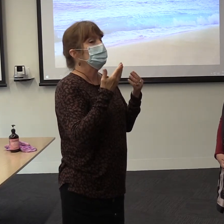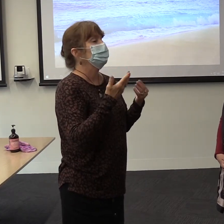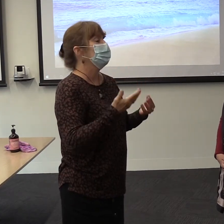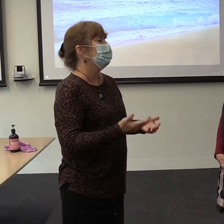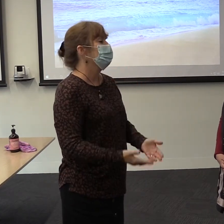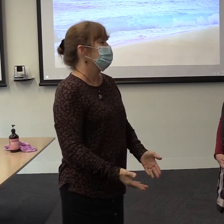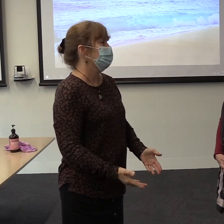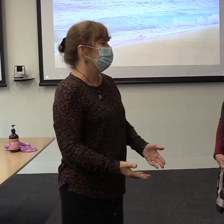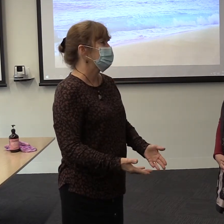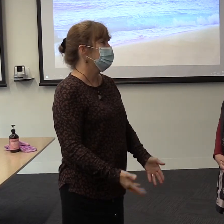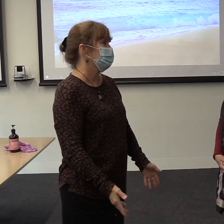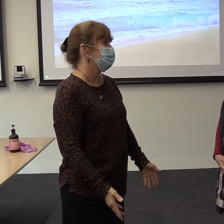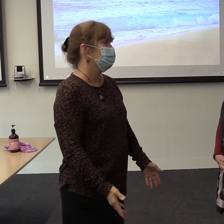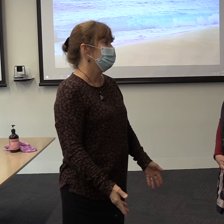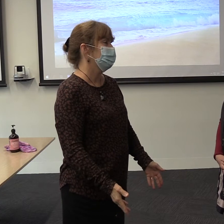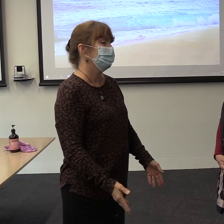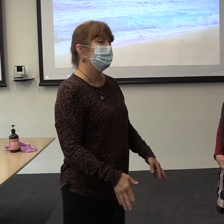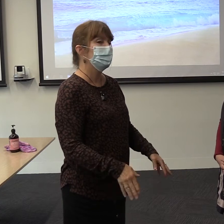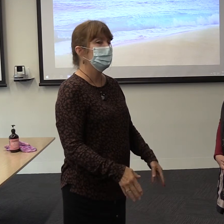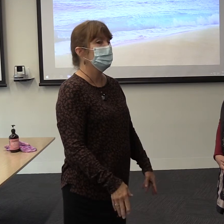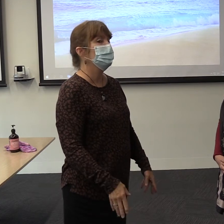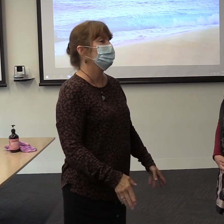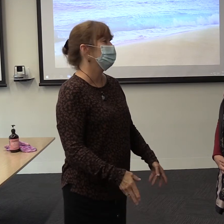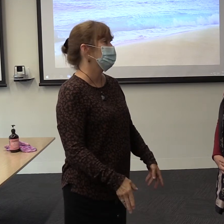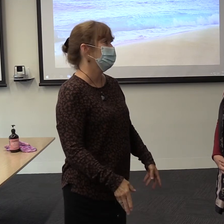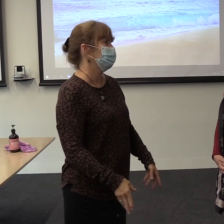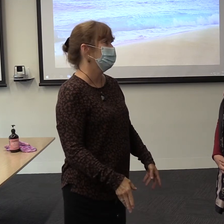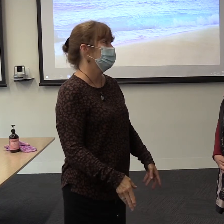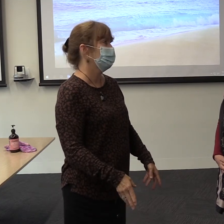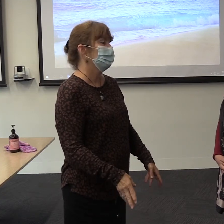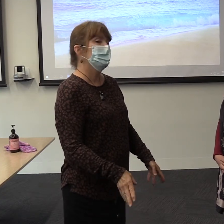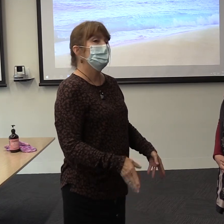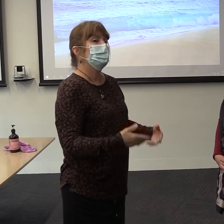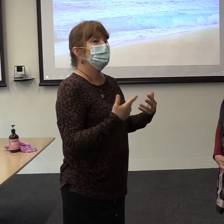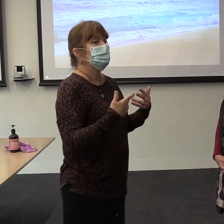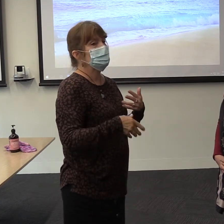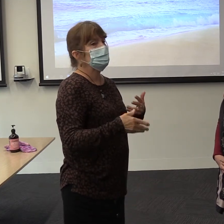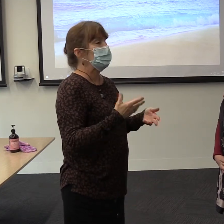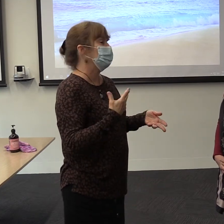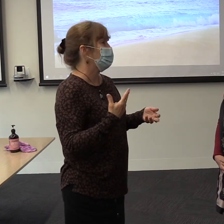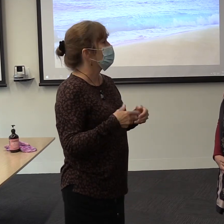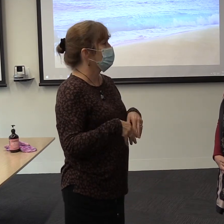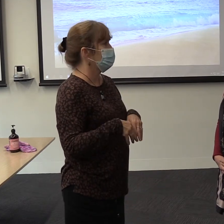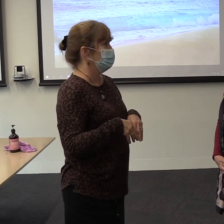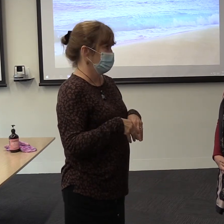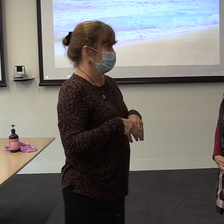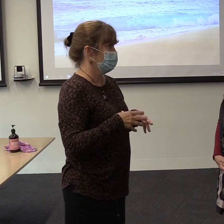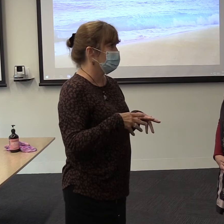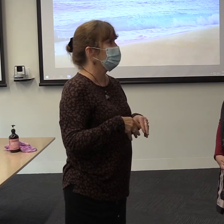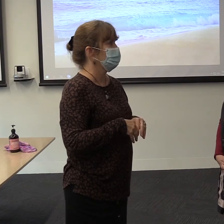breathing out for 6, and then holding for 2. And we'll do maybe about 3 lots